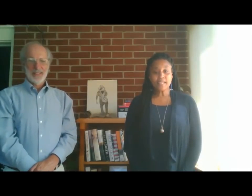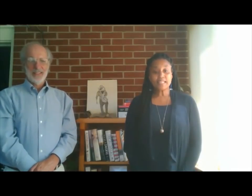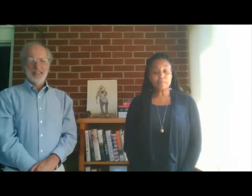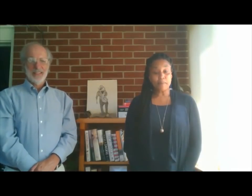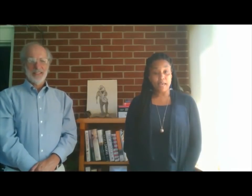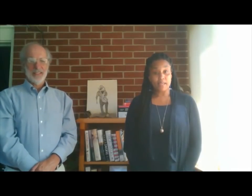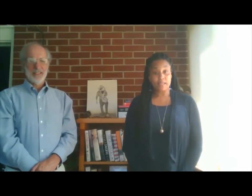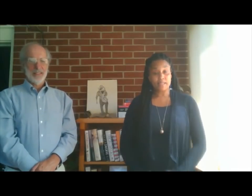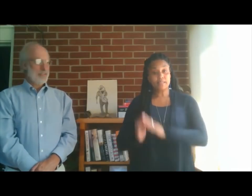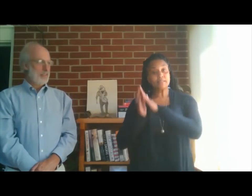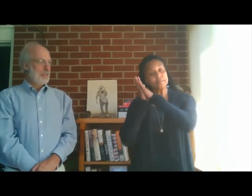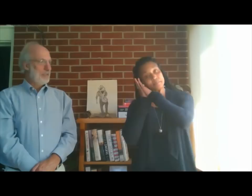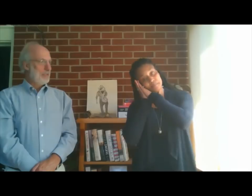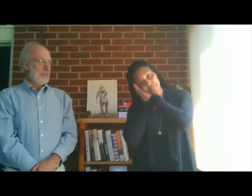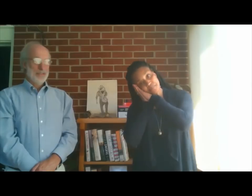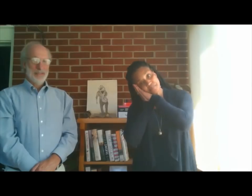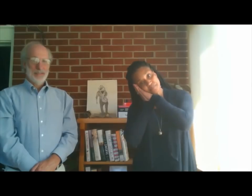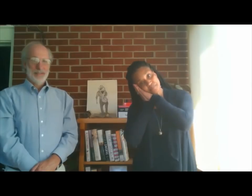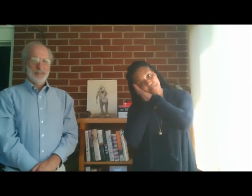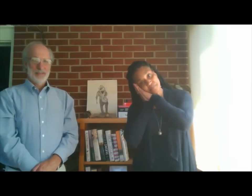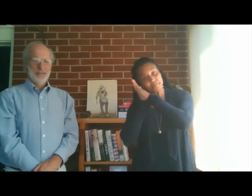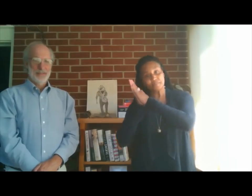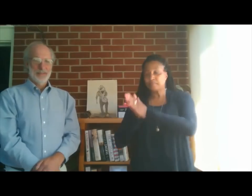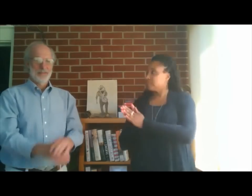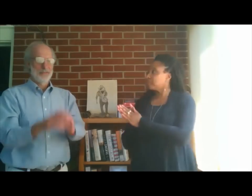Next is bed.